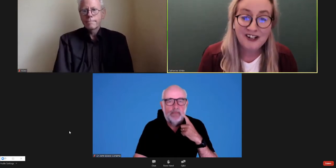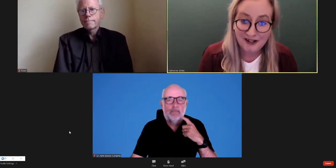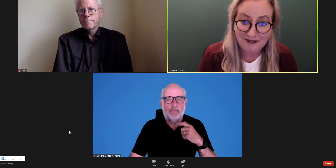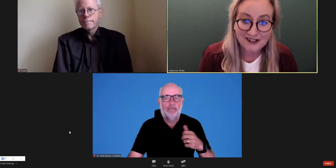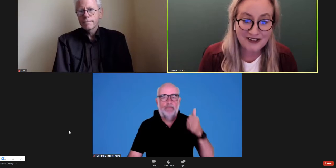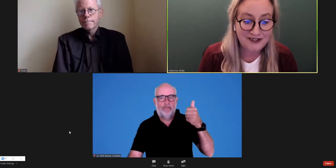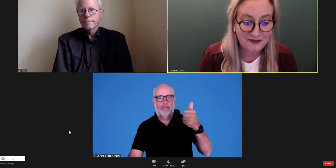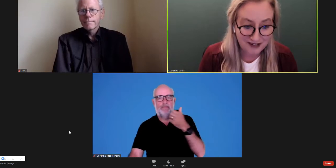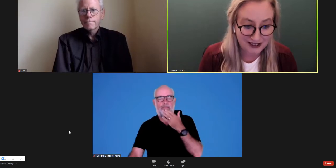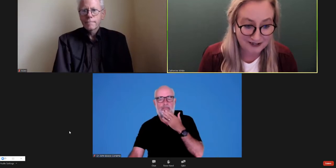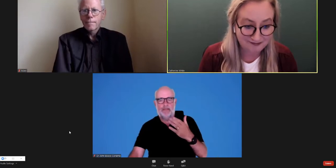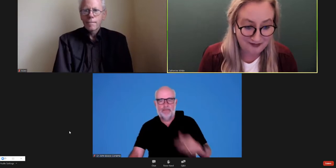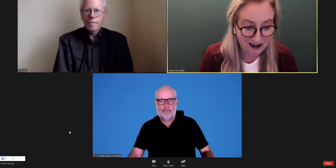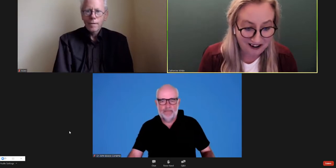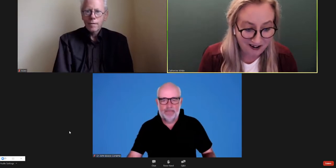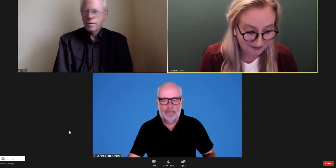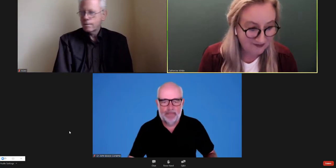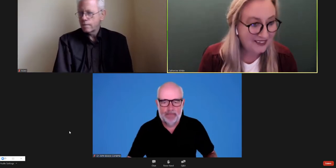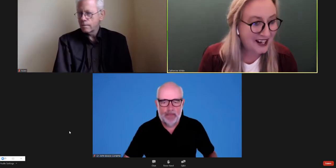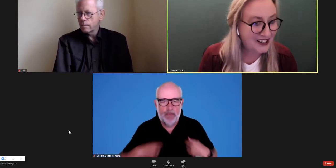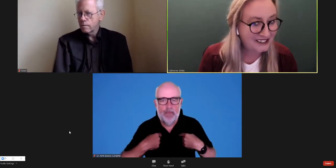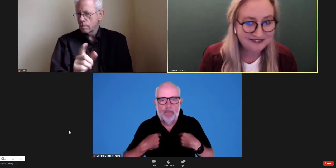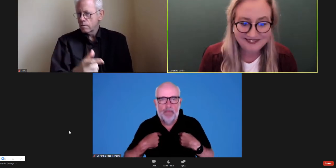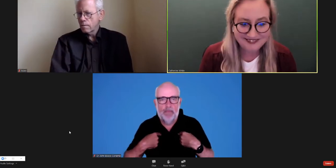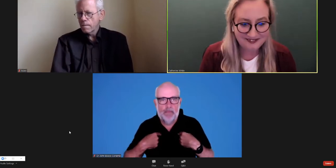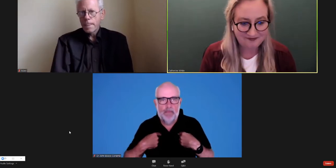John Bosco, welcome. Thank you.